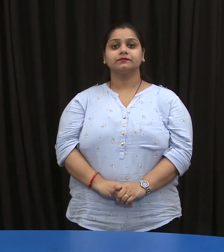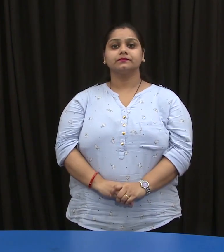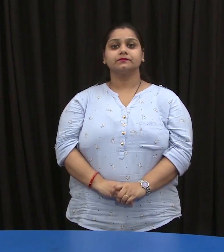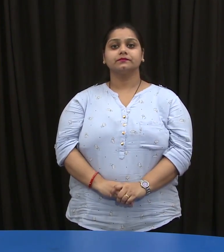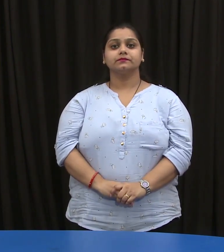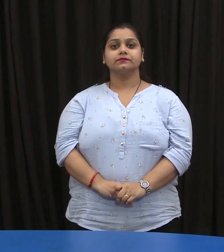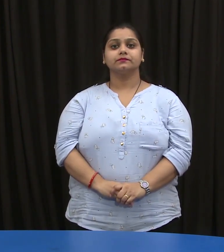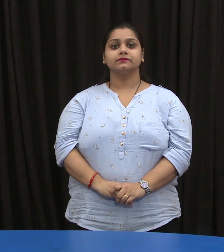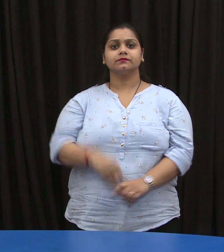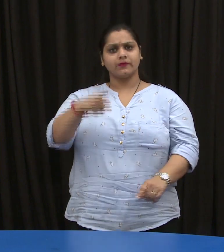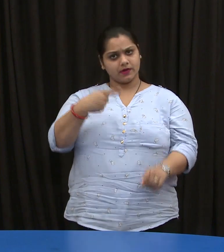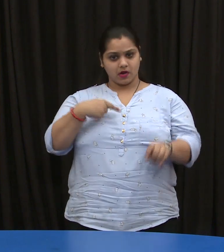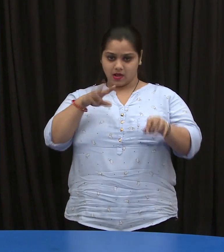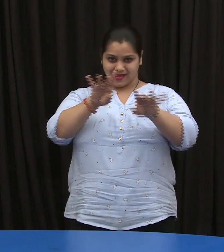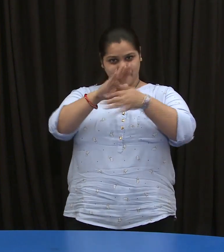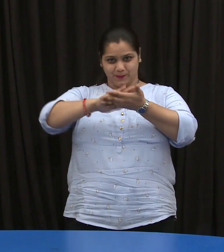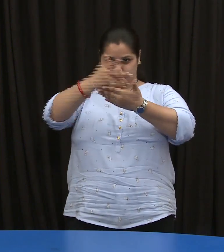when you log on a computer,